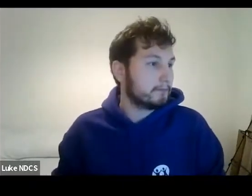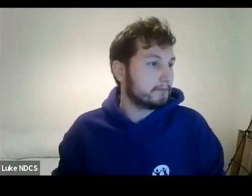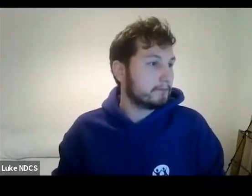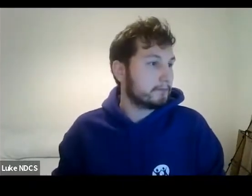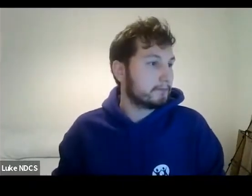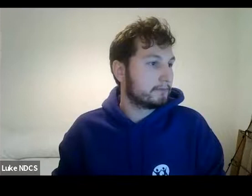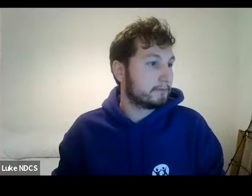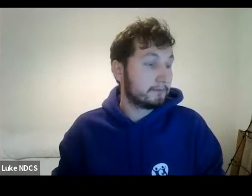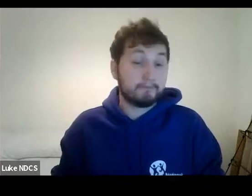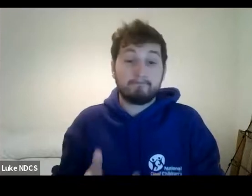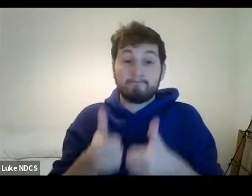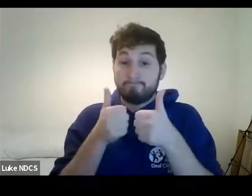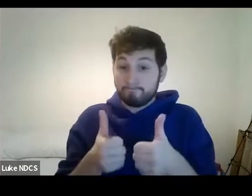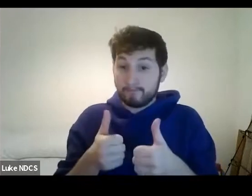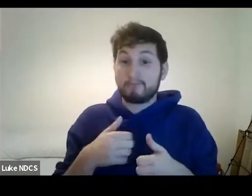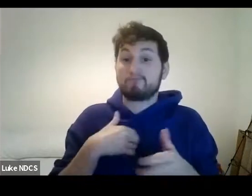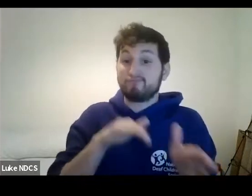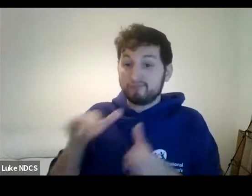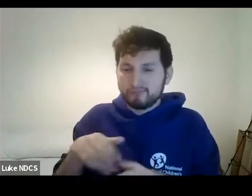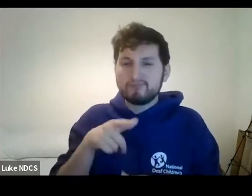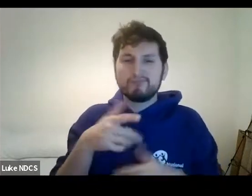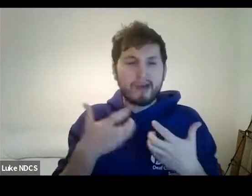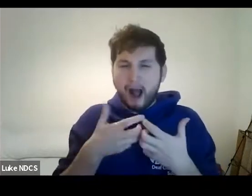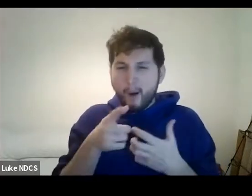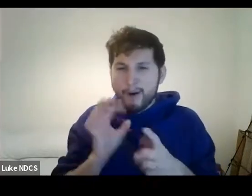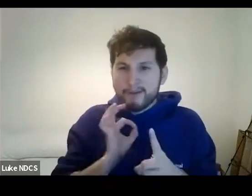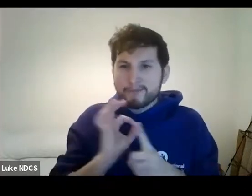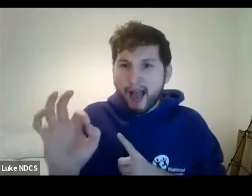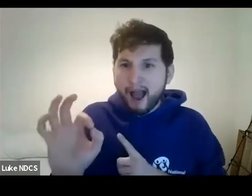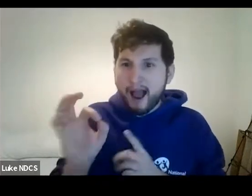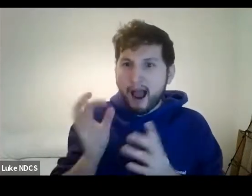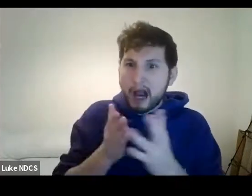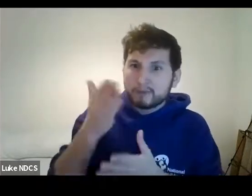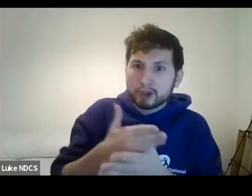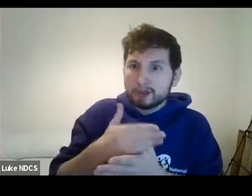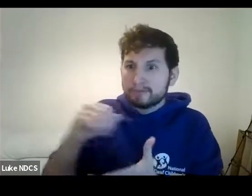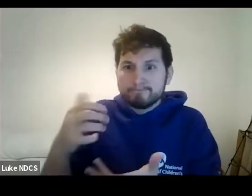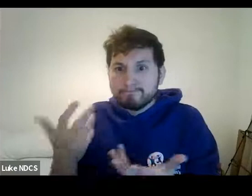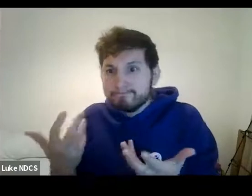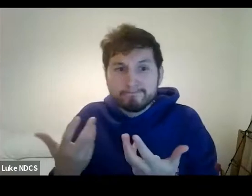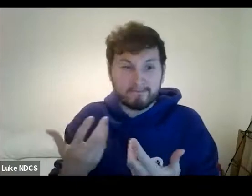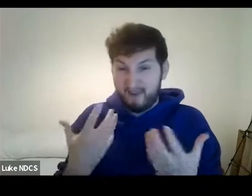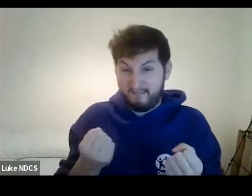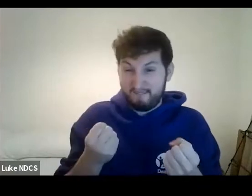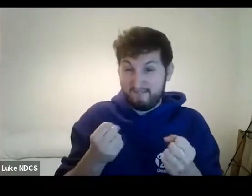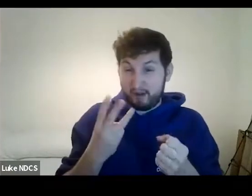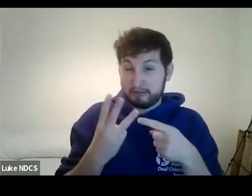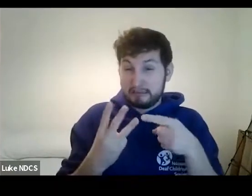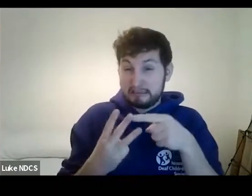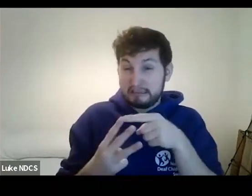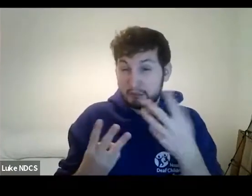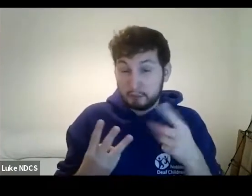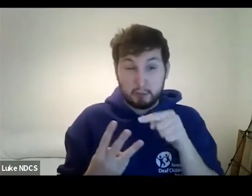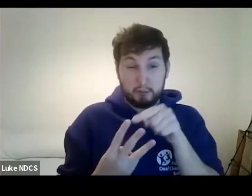to liaise with them to ensure they understand best what you need. So in terms of how you make your Access to